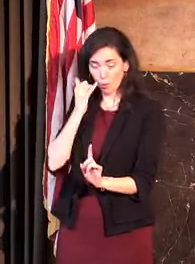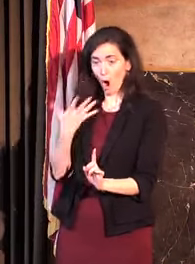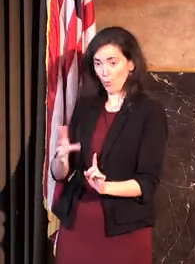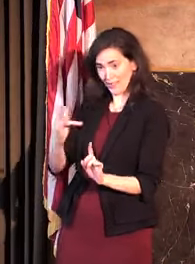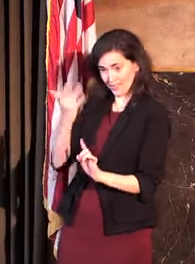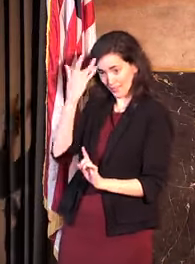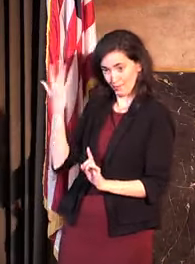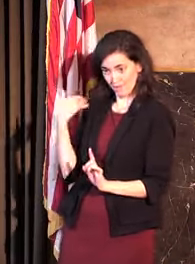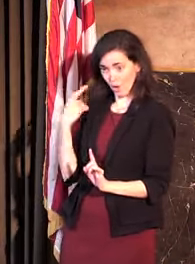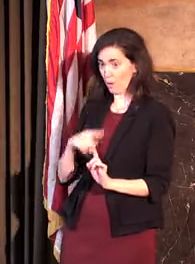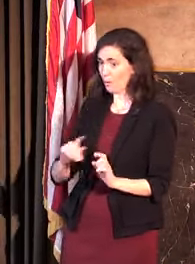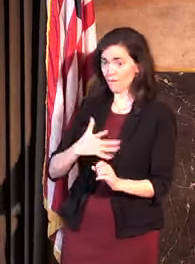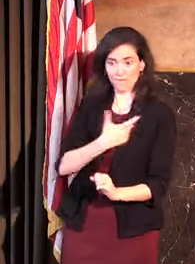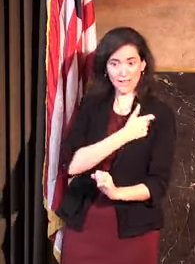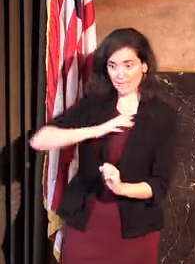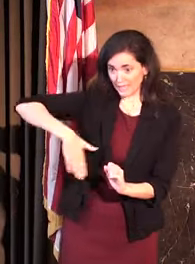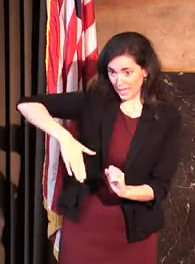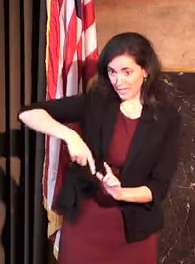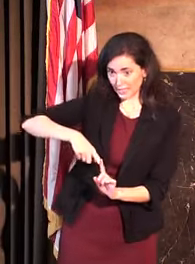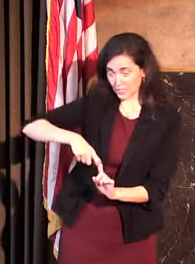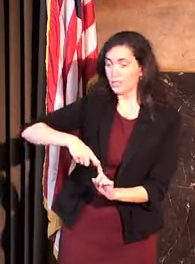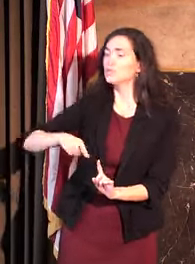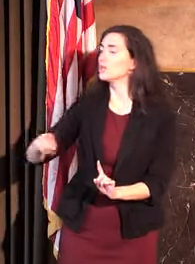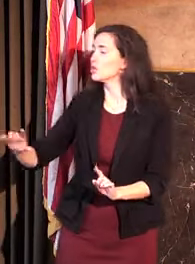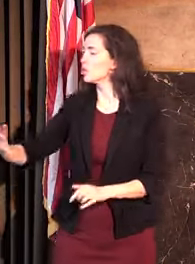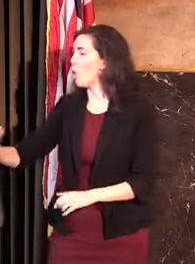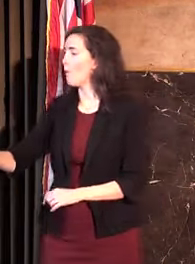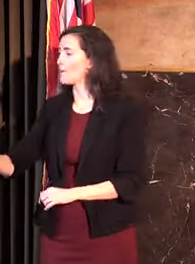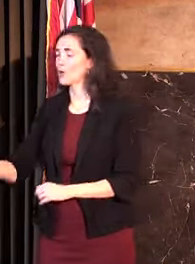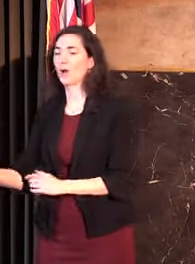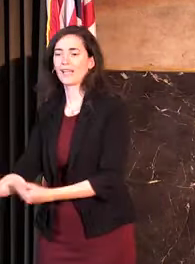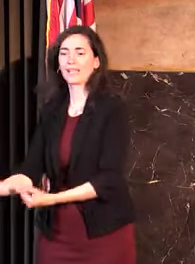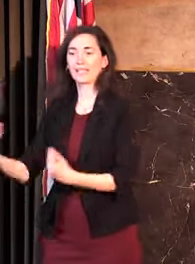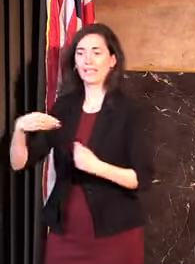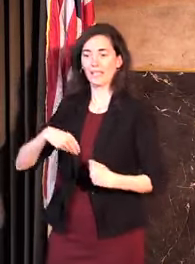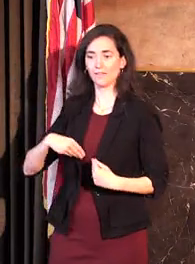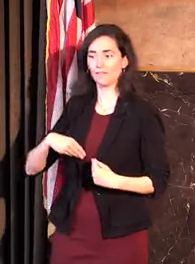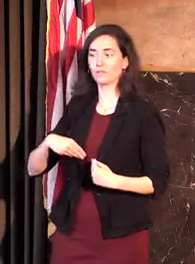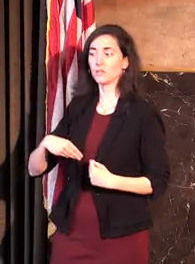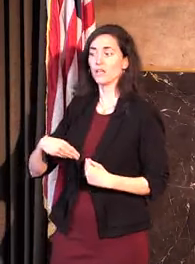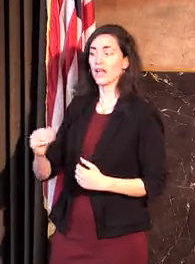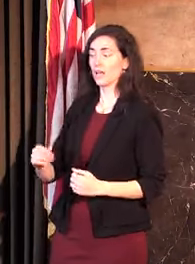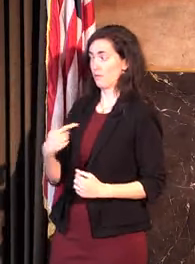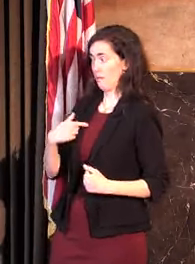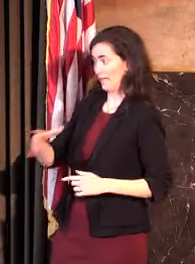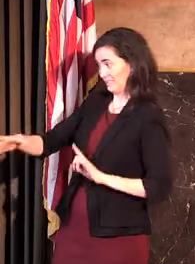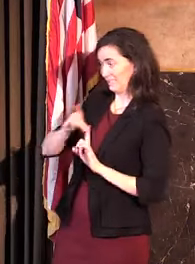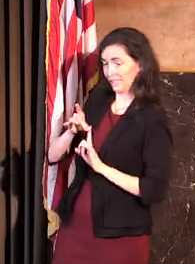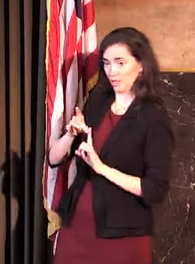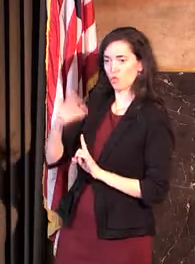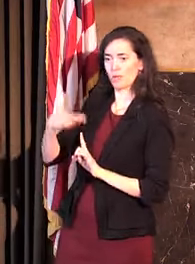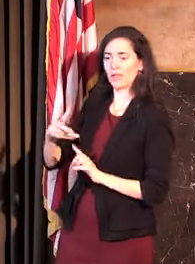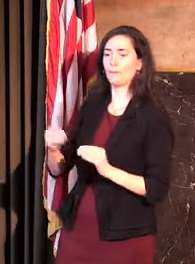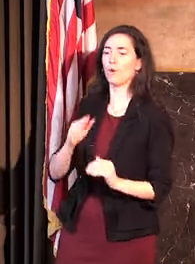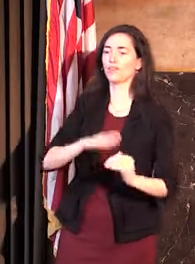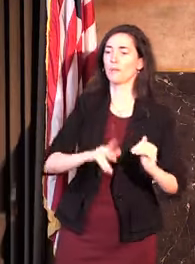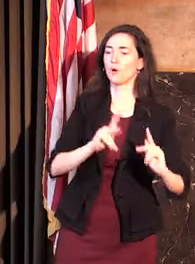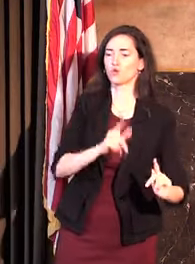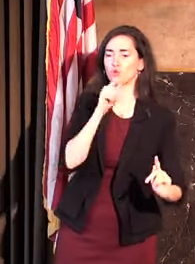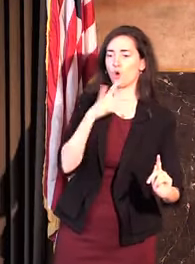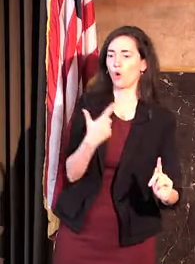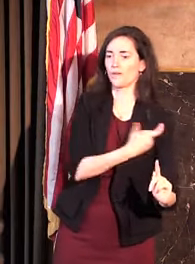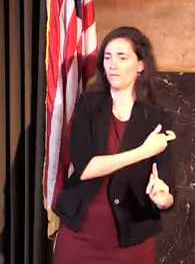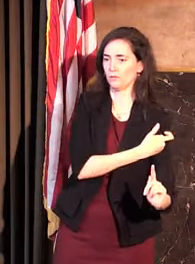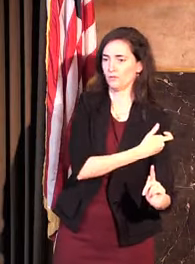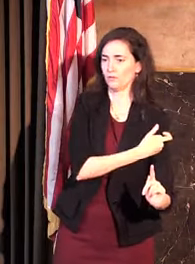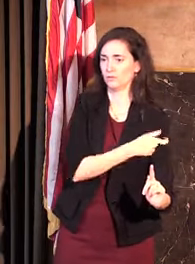did with Delta. That's preliminary. That's not yet confirmed. Again, data is coming in fast and furious right now, and like we've done